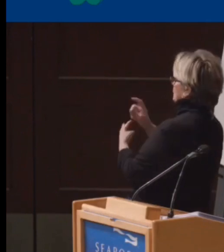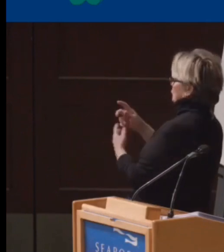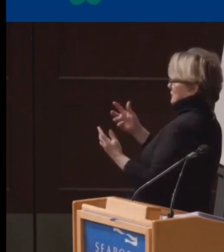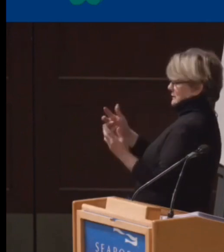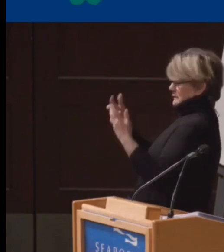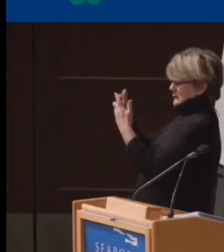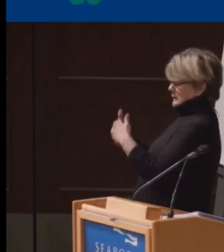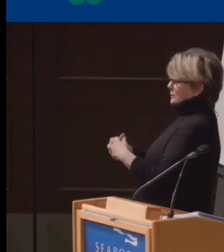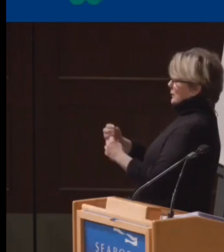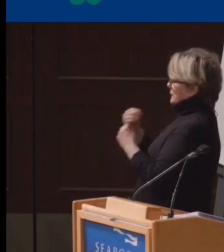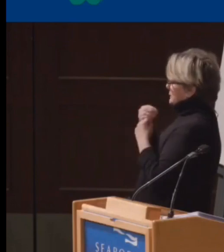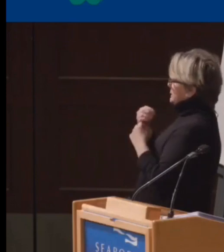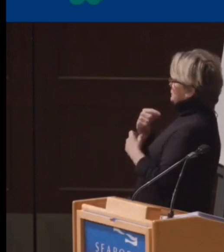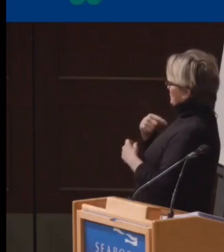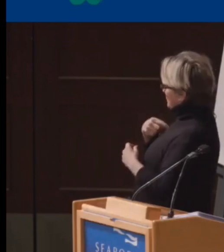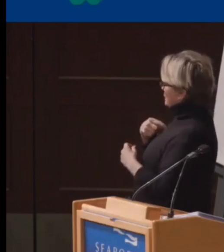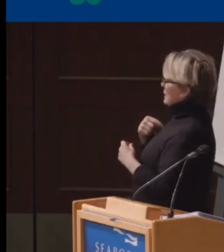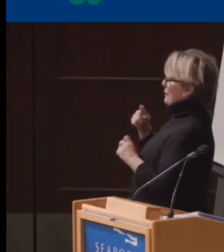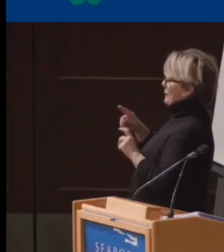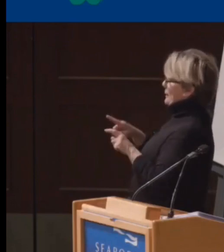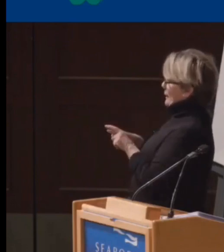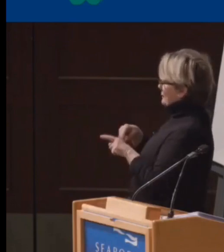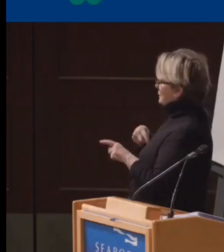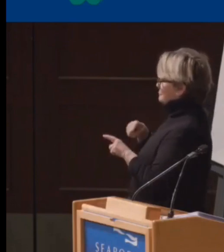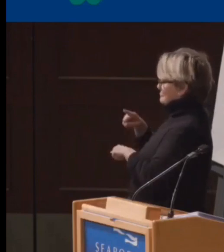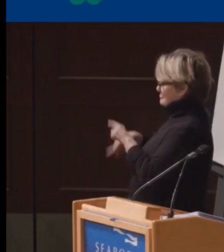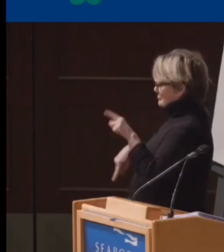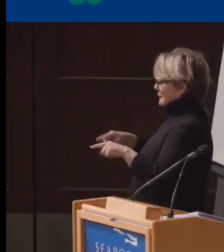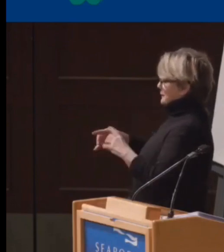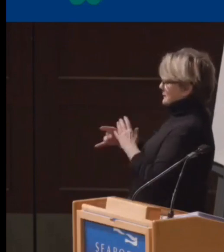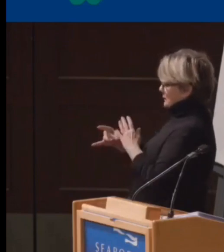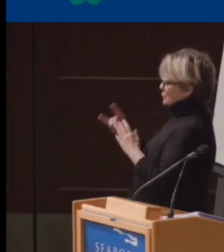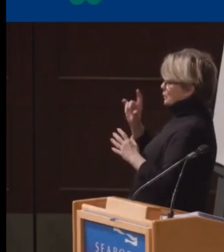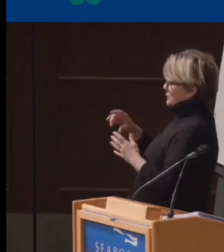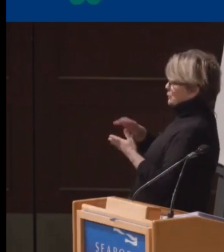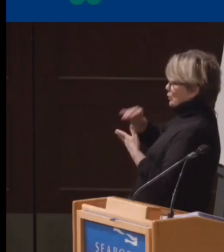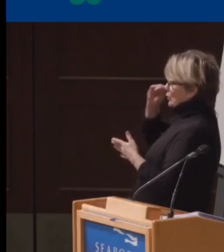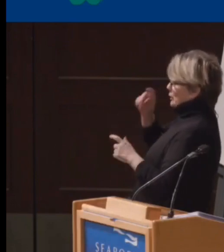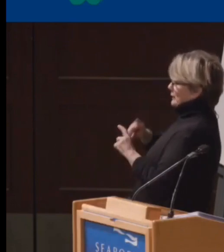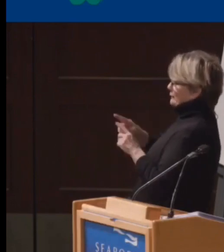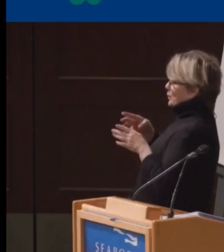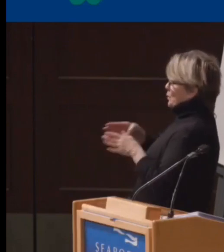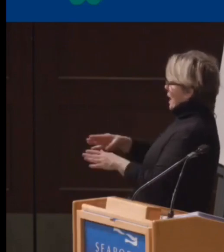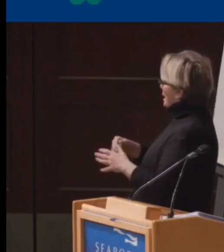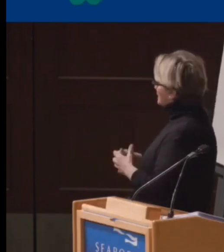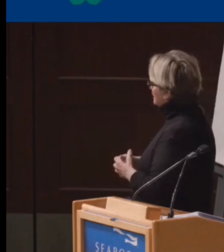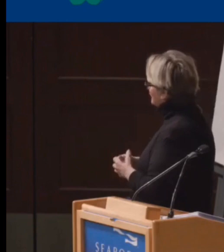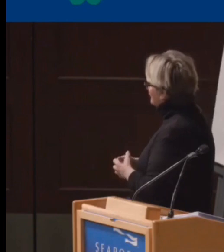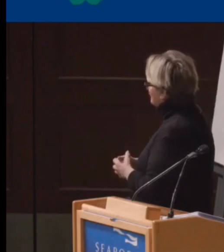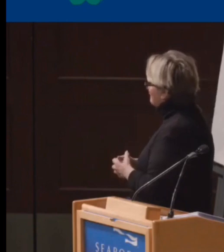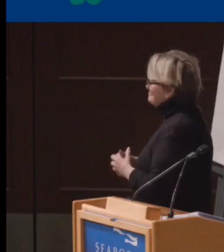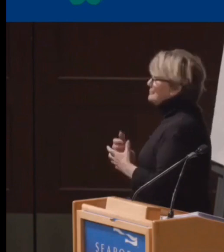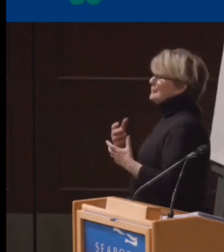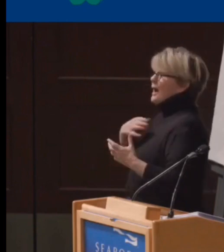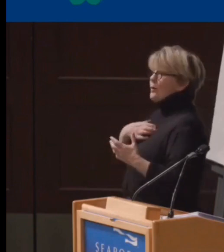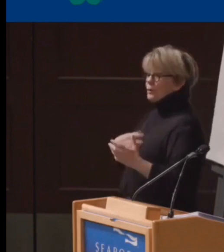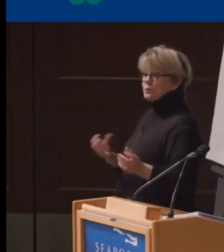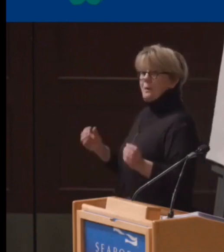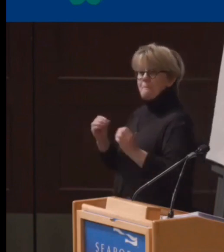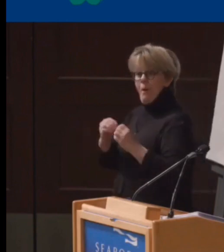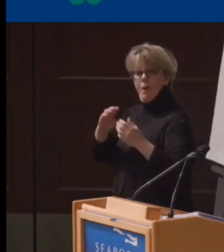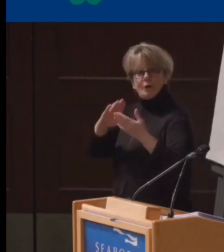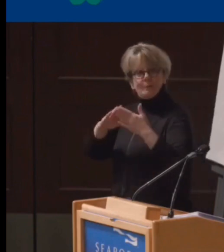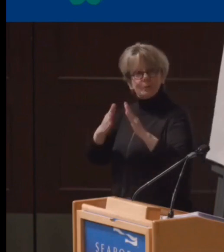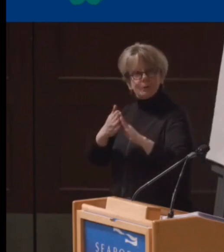and people like me with varying skills who need to learn in different ways. I wish there were more community programs